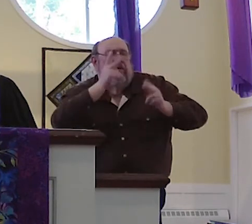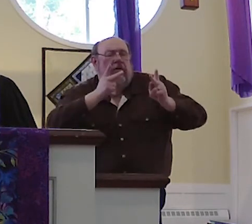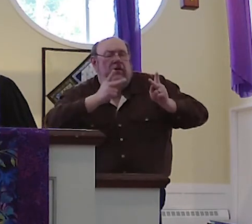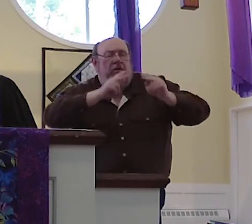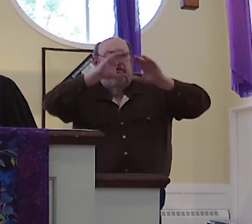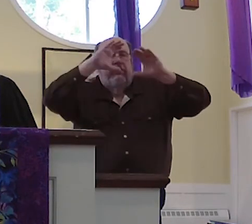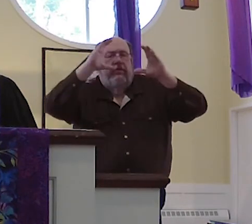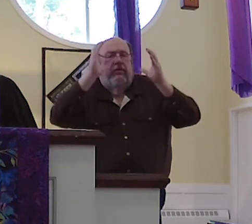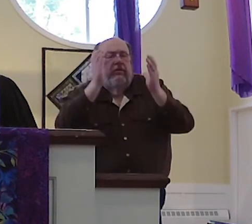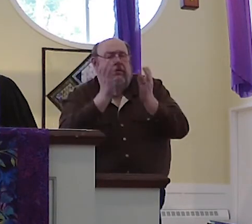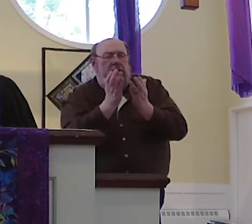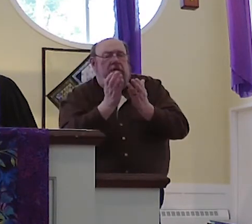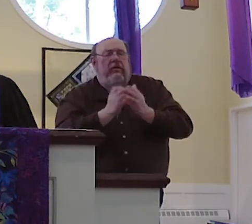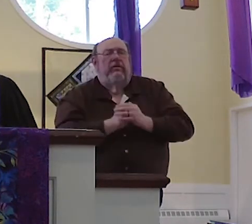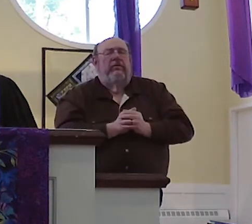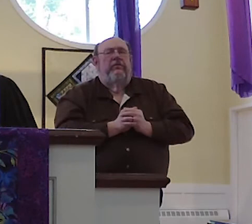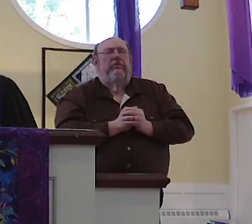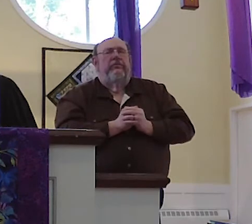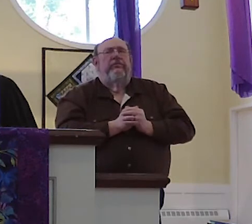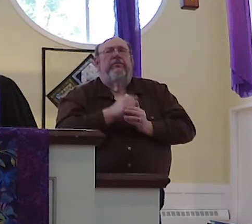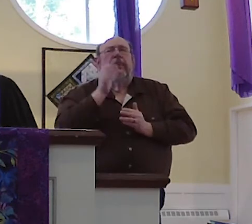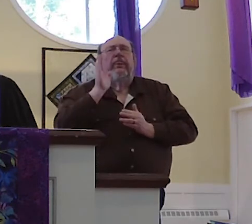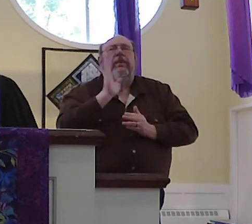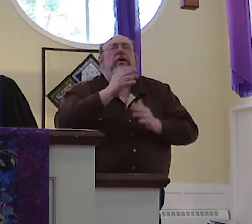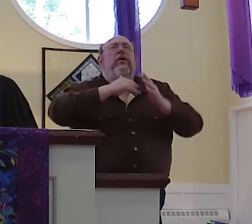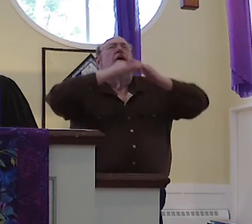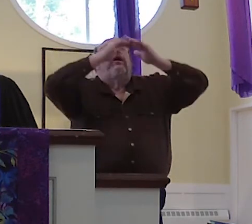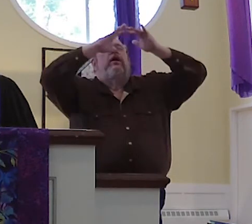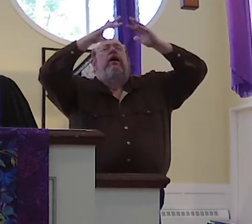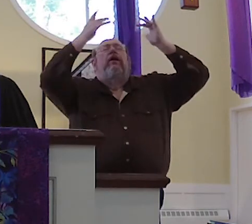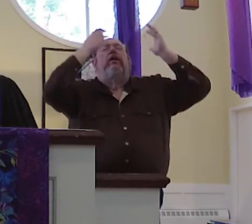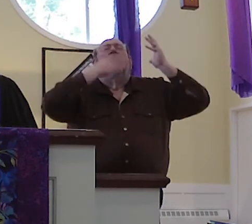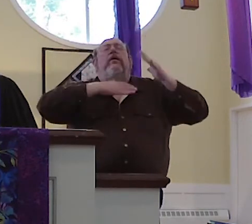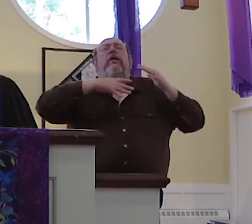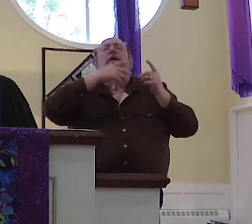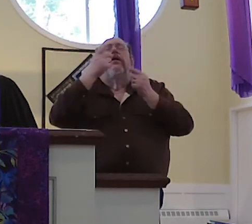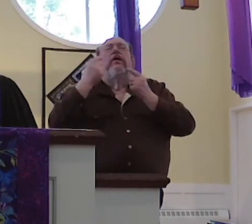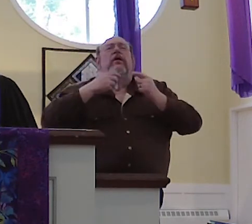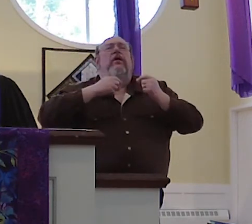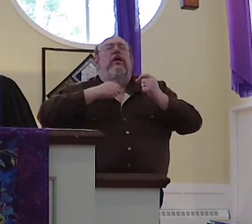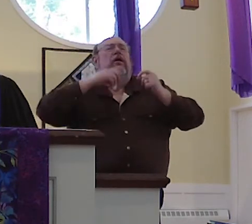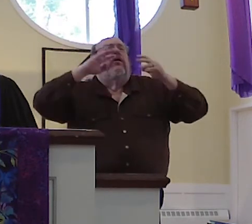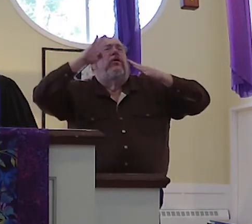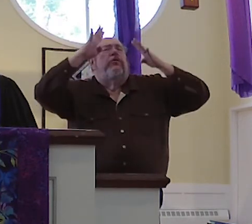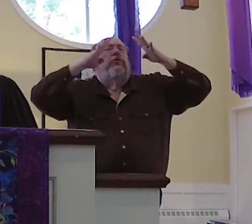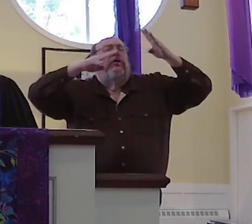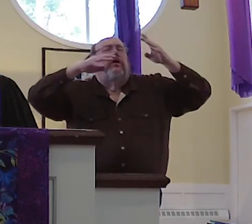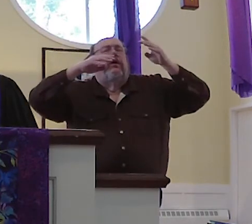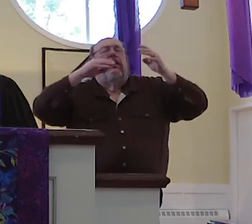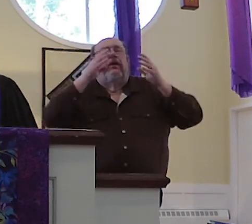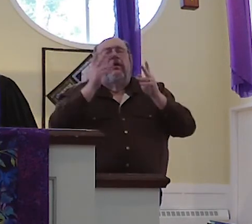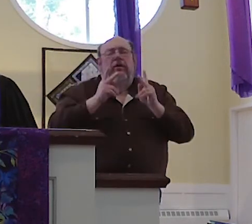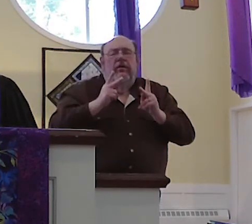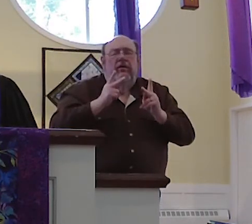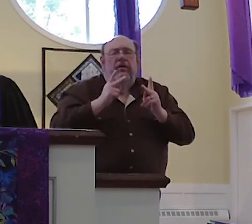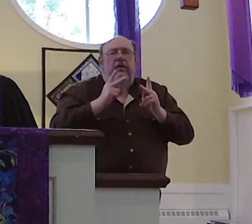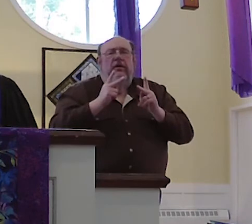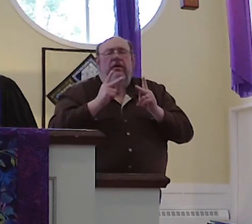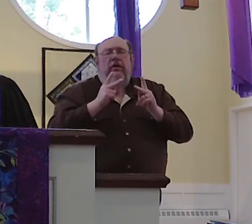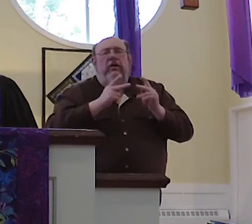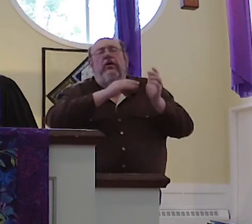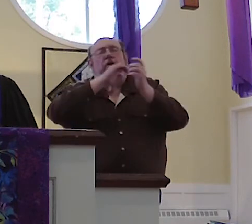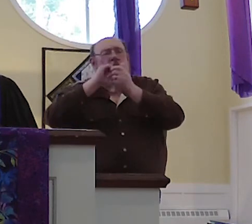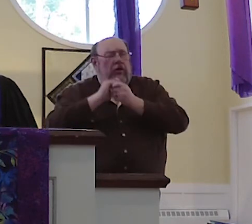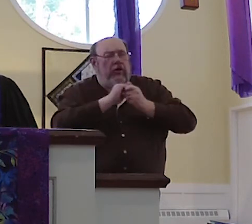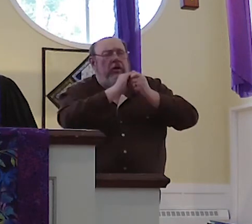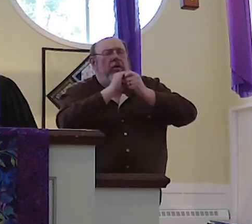world. Your heavenly will be done by all created beings. Your commonwealth of peace